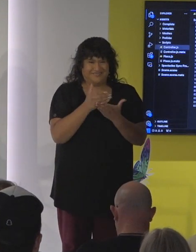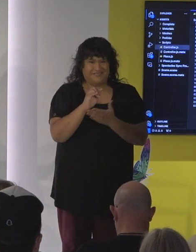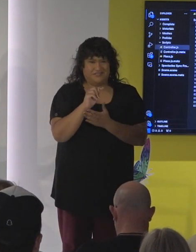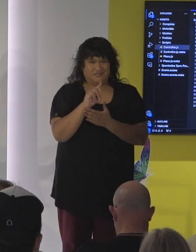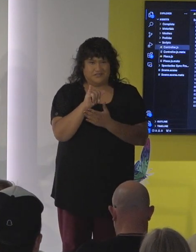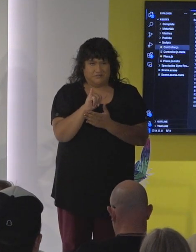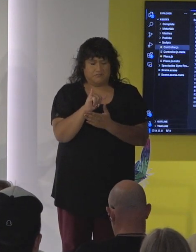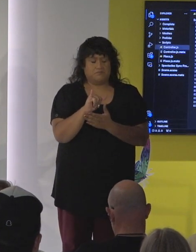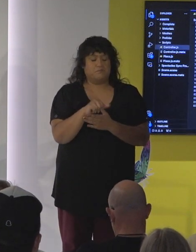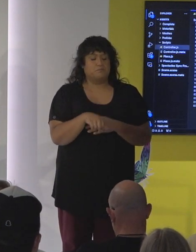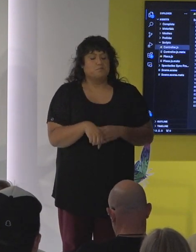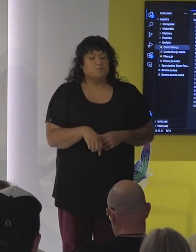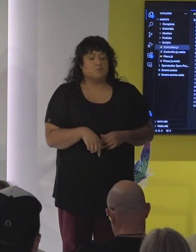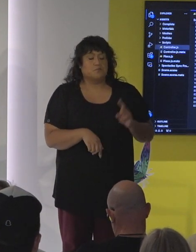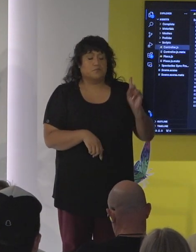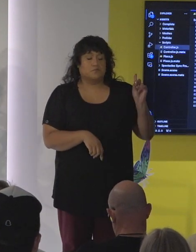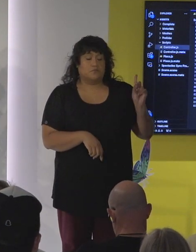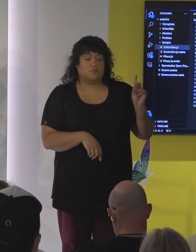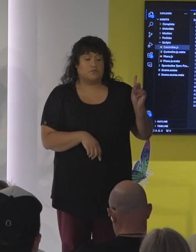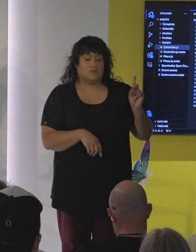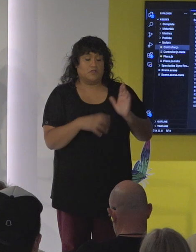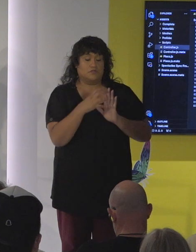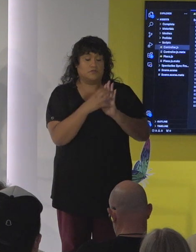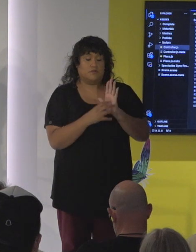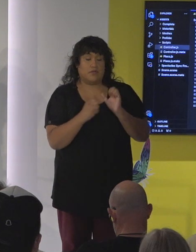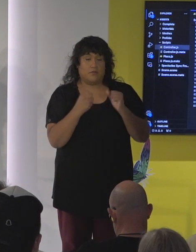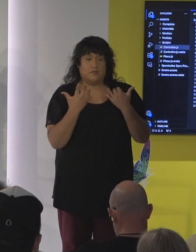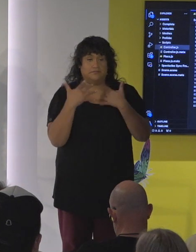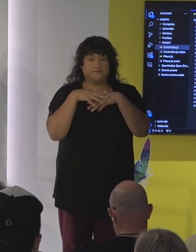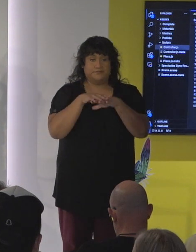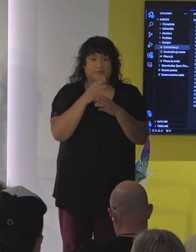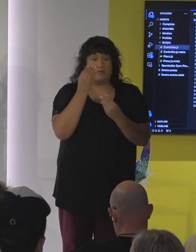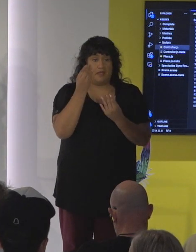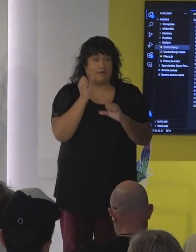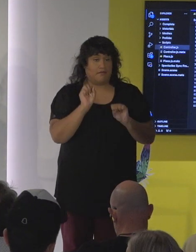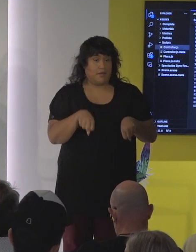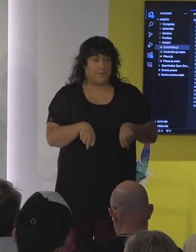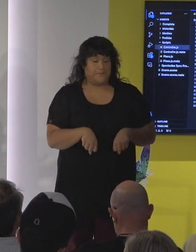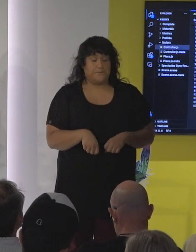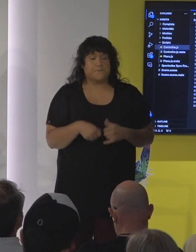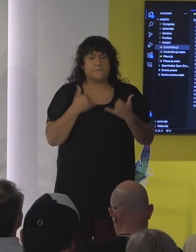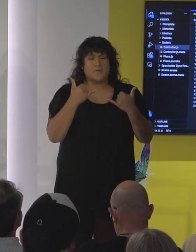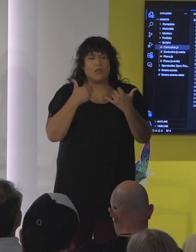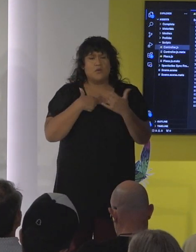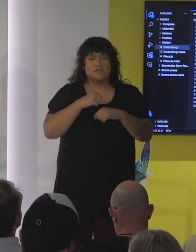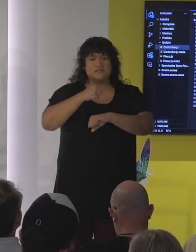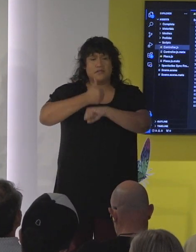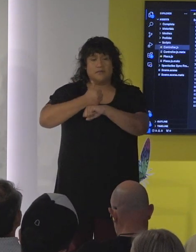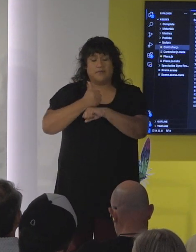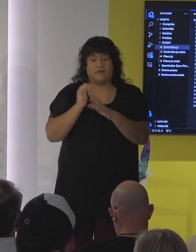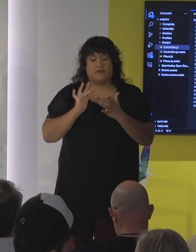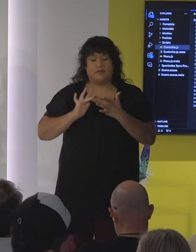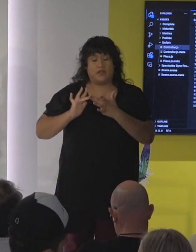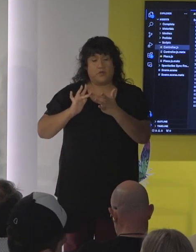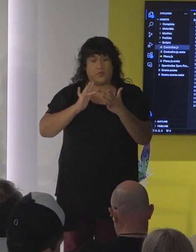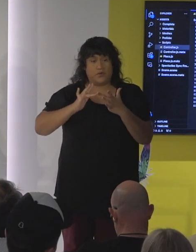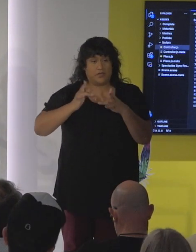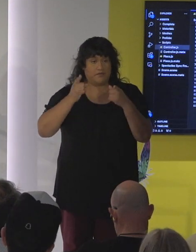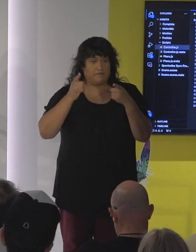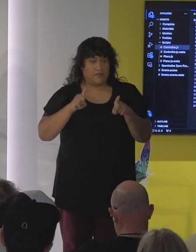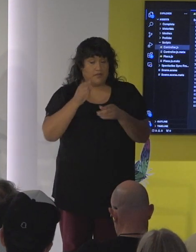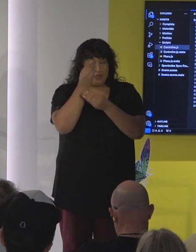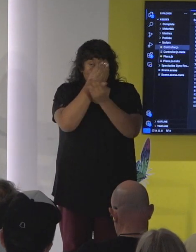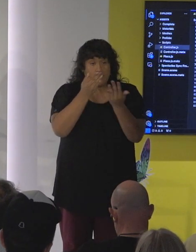entity. This script is able to sync data. I want to set up a networked event that is going to tell